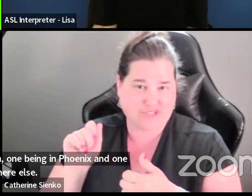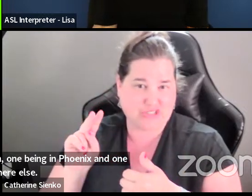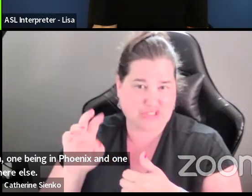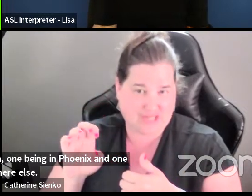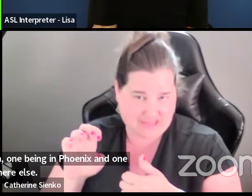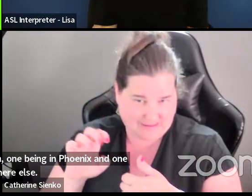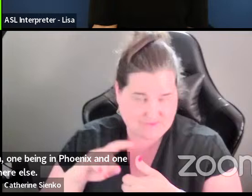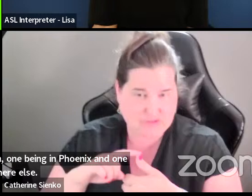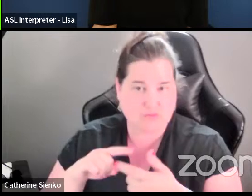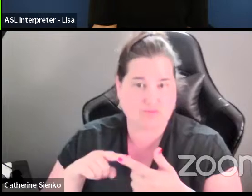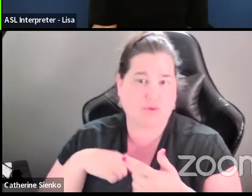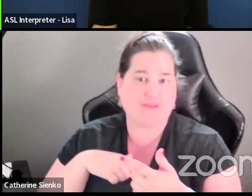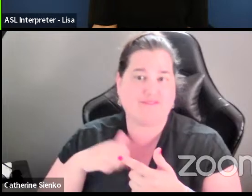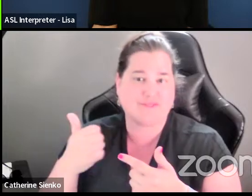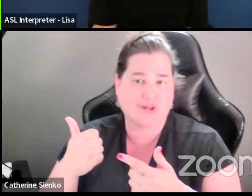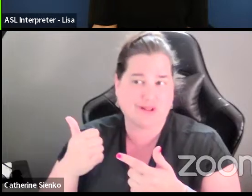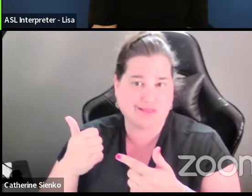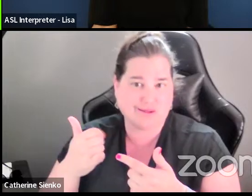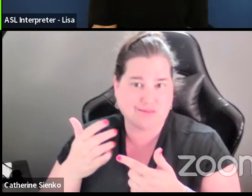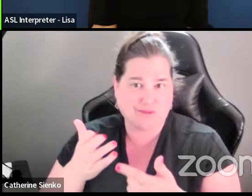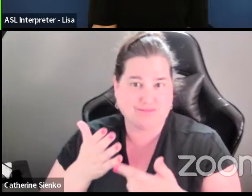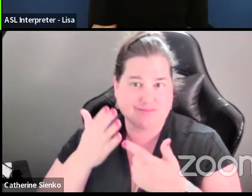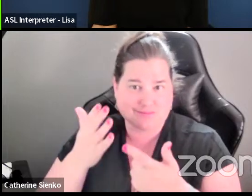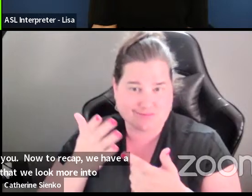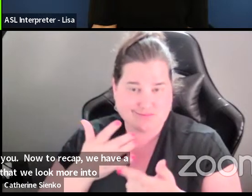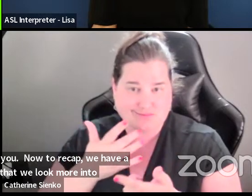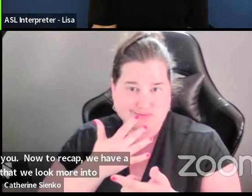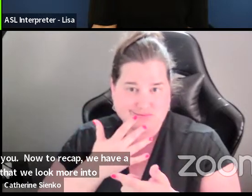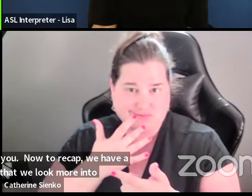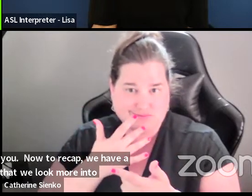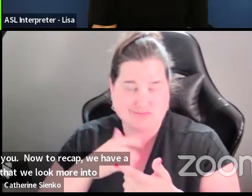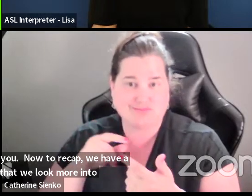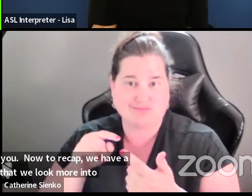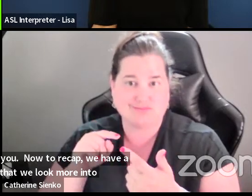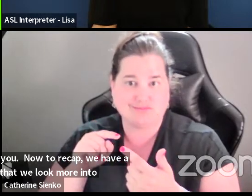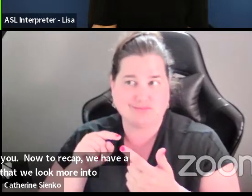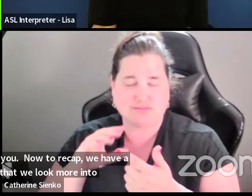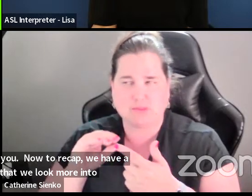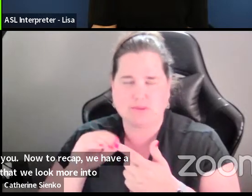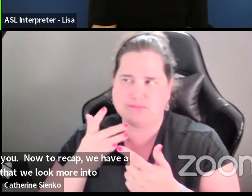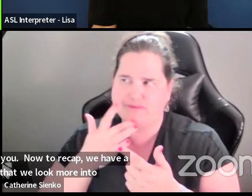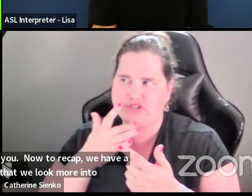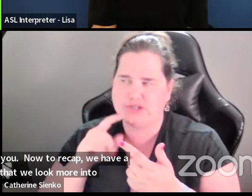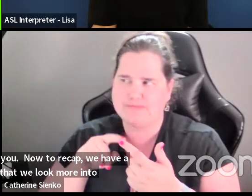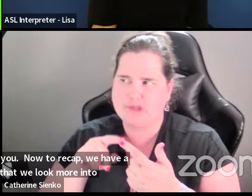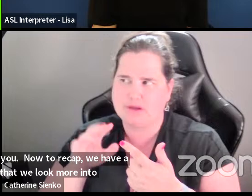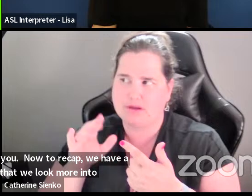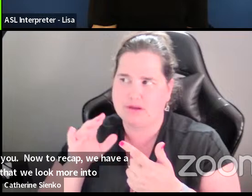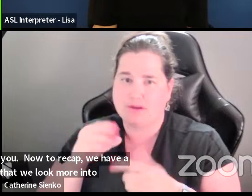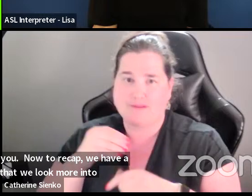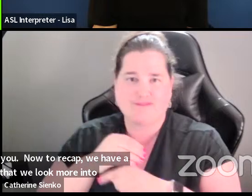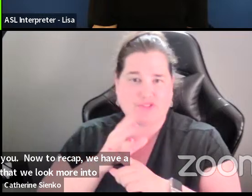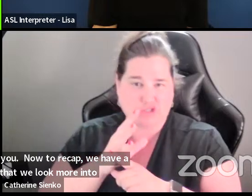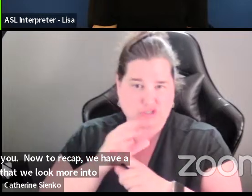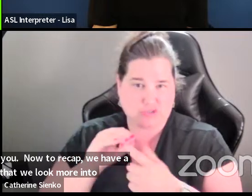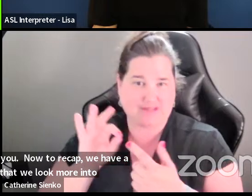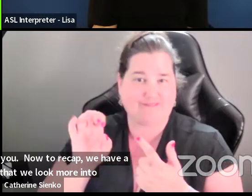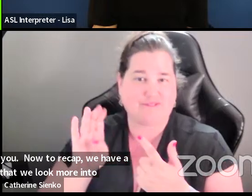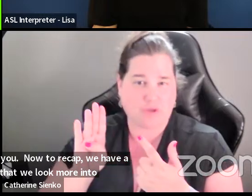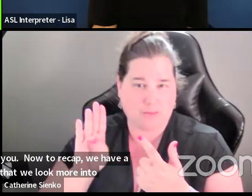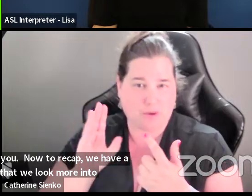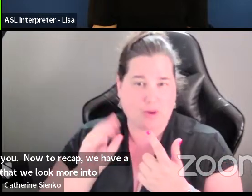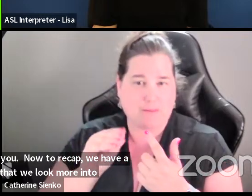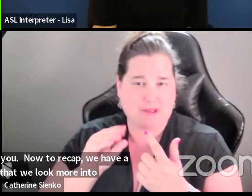one motion that we look more into the possibility of hosting meetings virtually through the 51st Avenue office. There